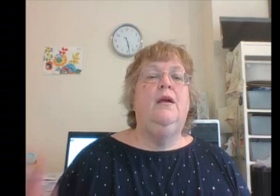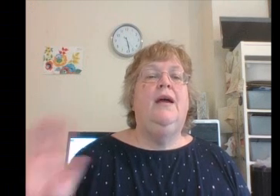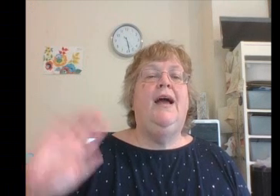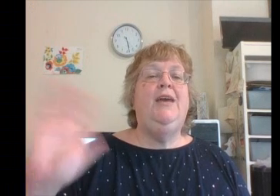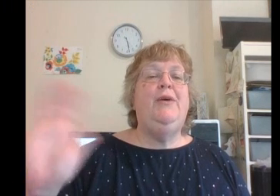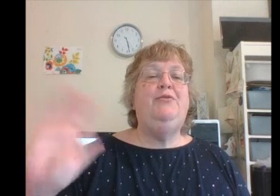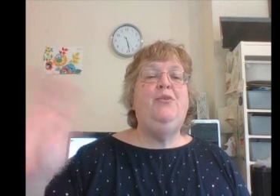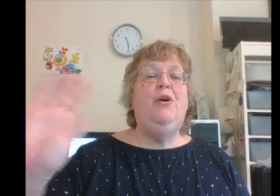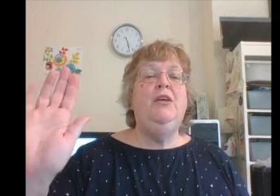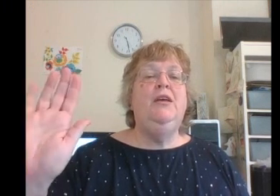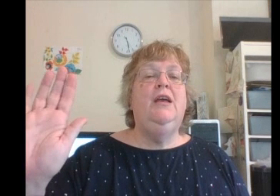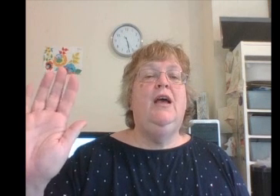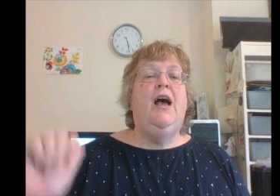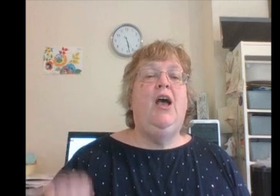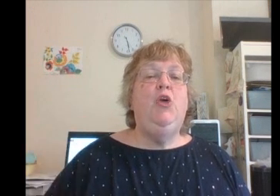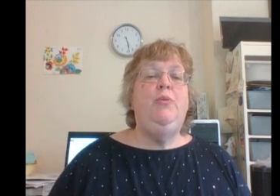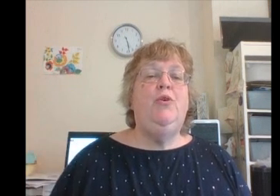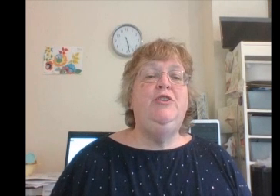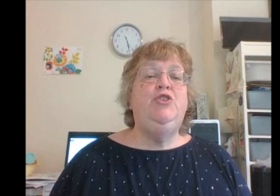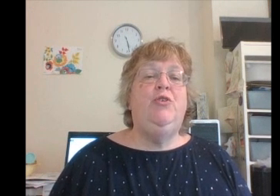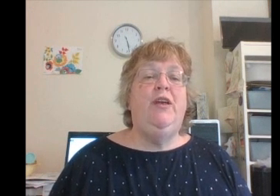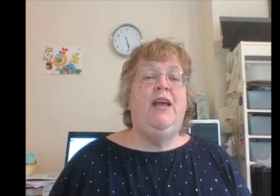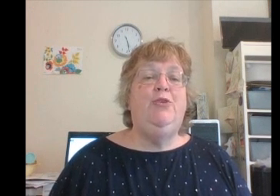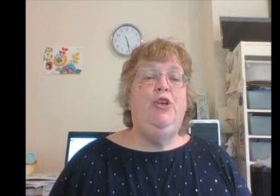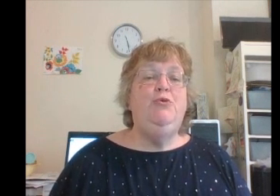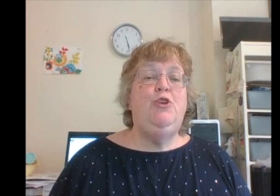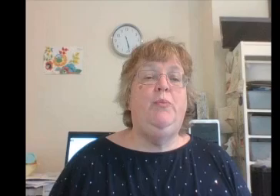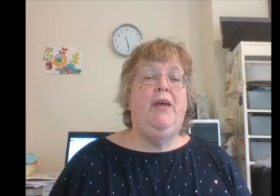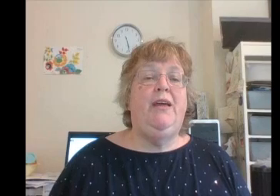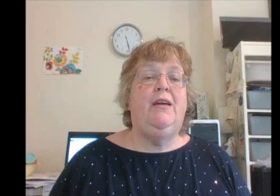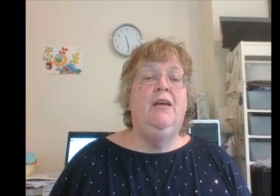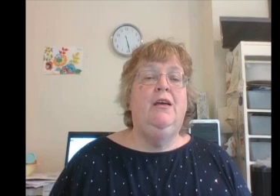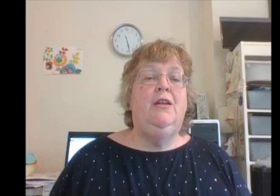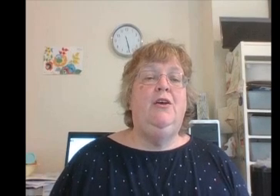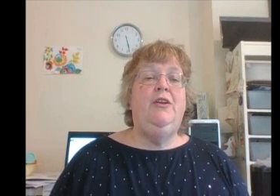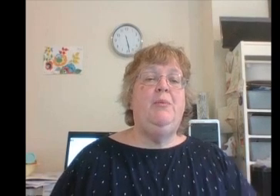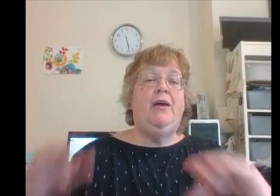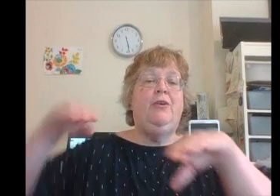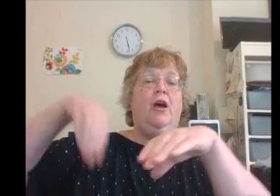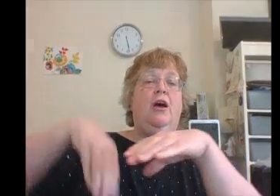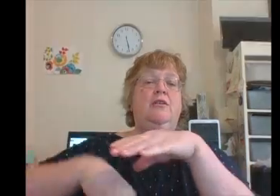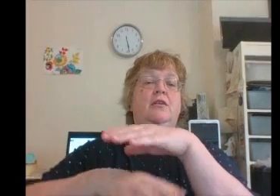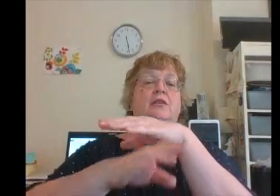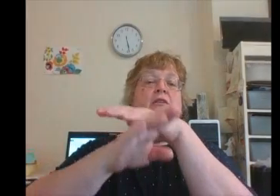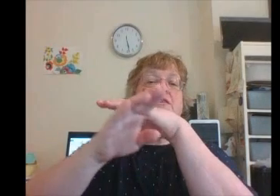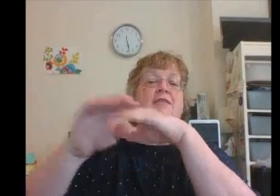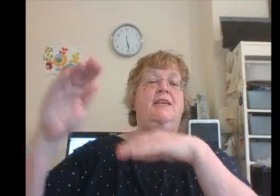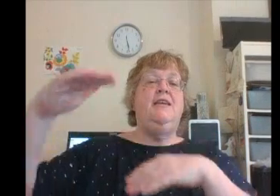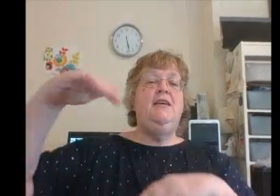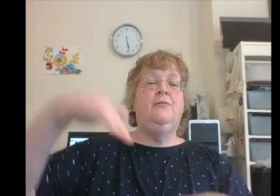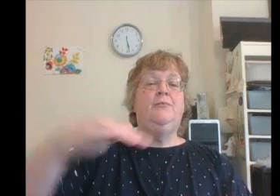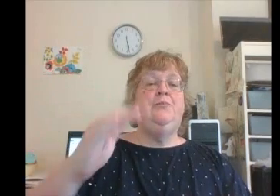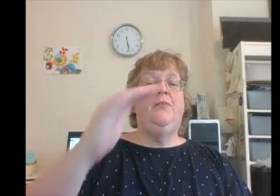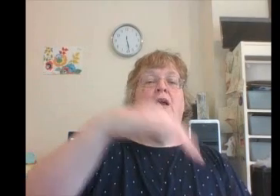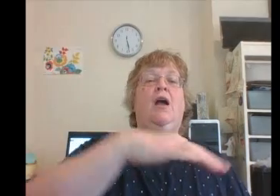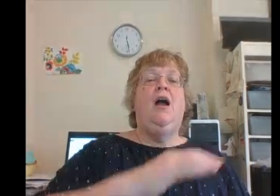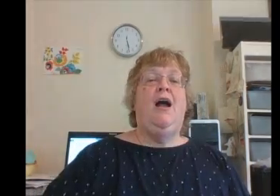sea. Hello, everyone. I hope you're enjoying our new topic, learning about under the sea. I